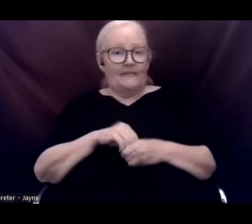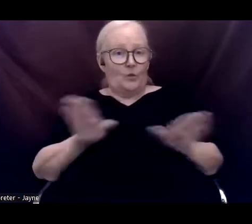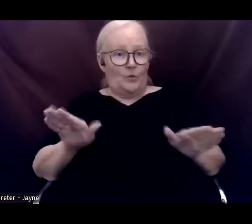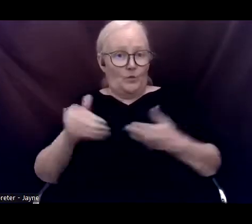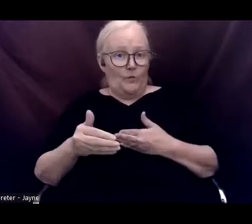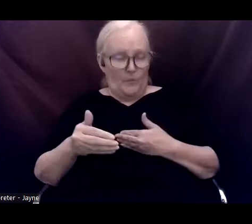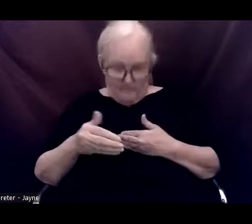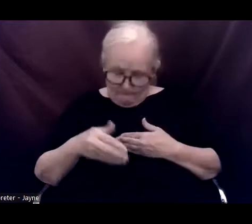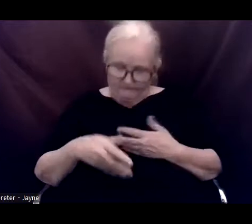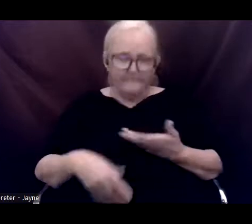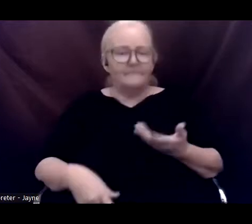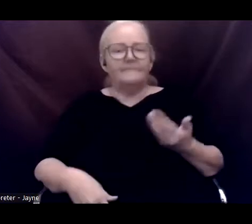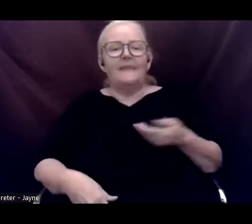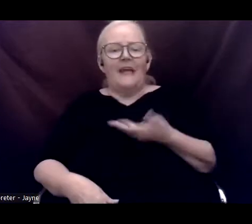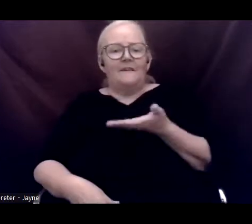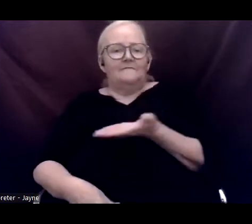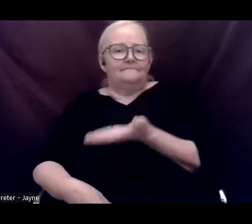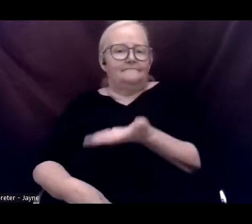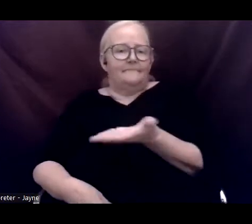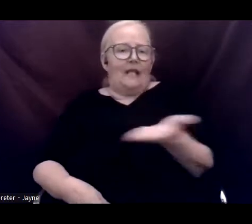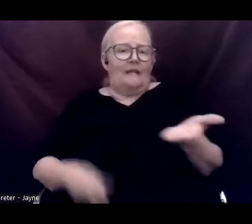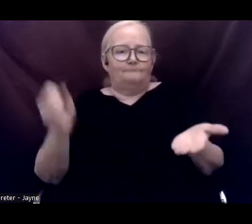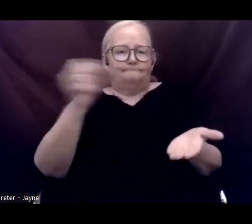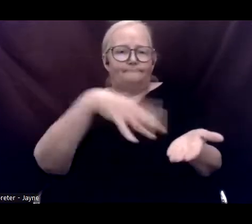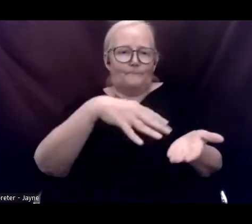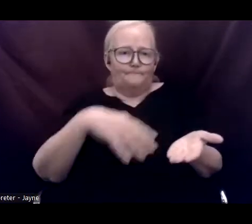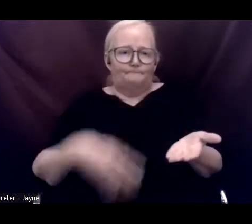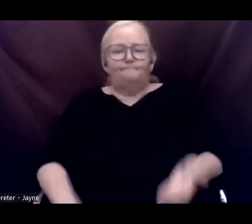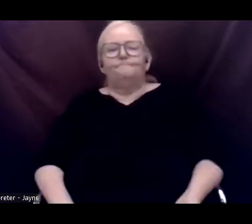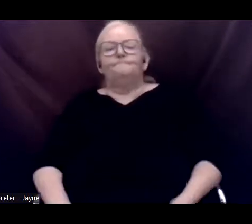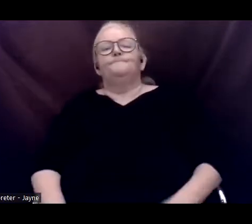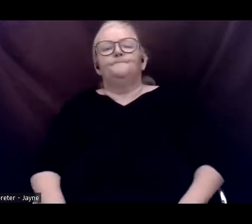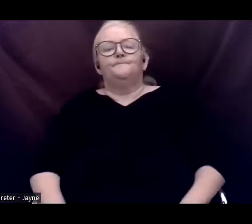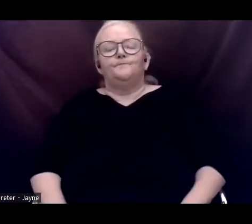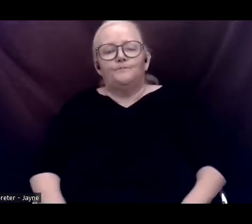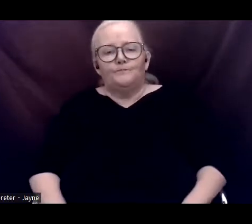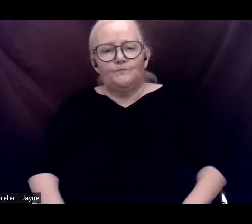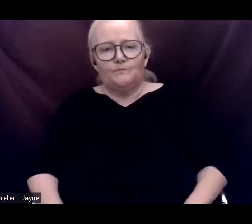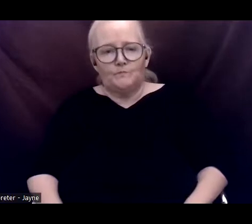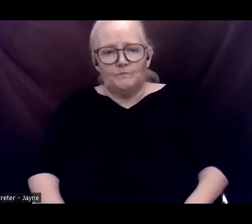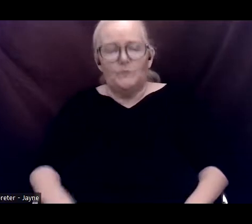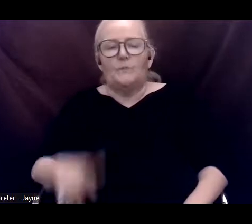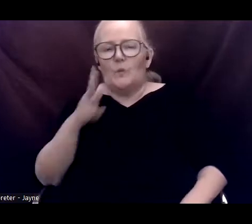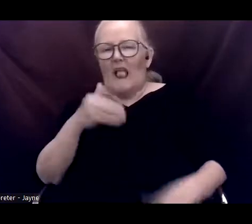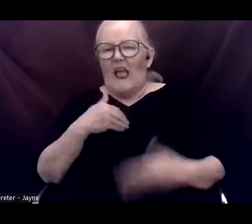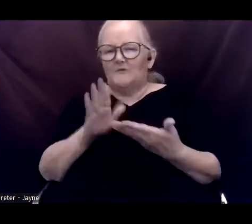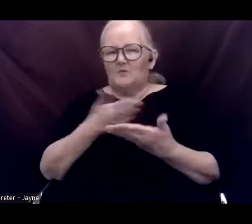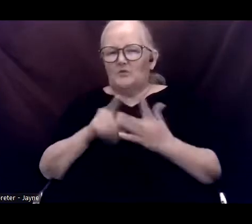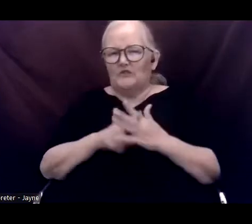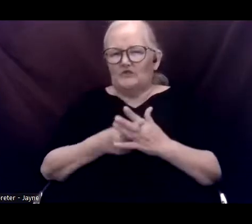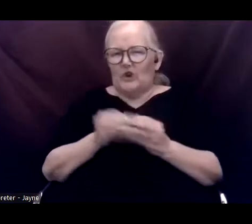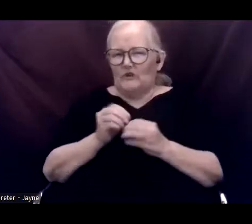place an offering in one of the offering plates as it's passed around during the music that will begin in just a moment.